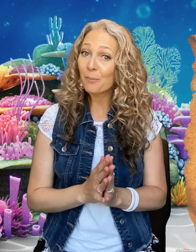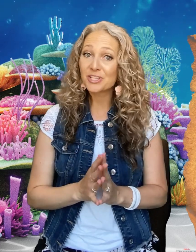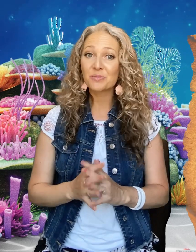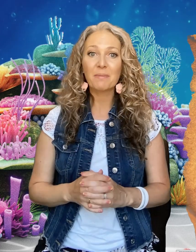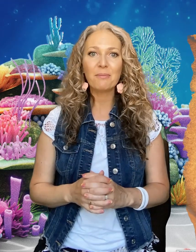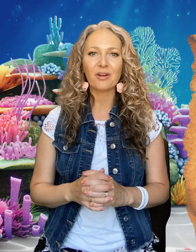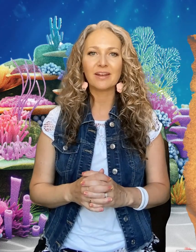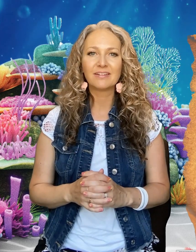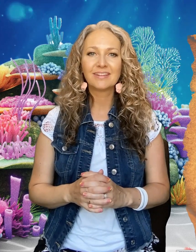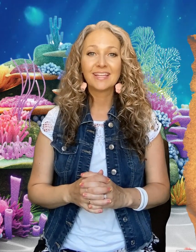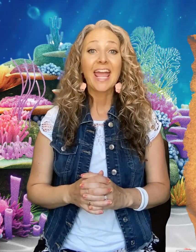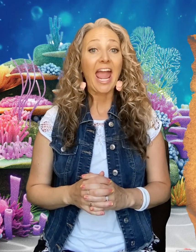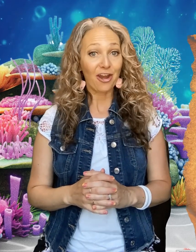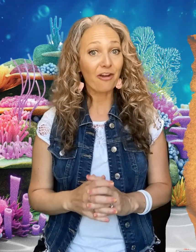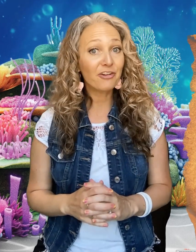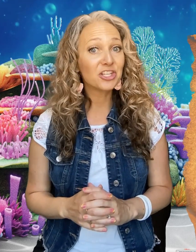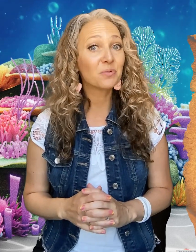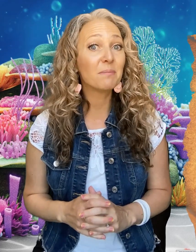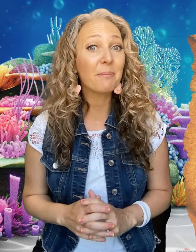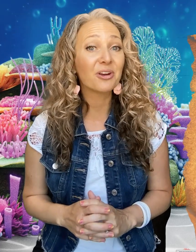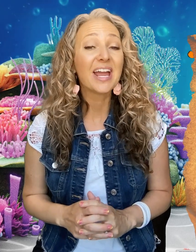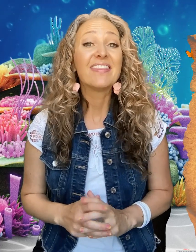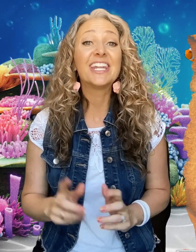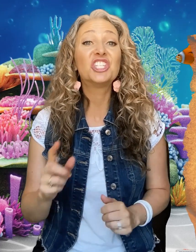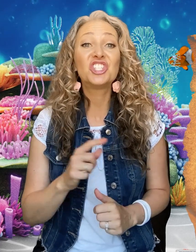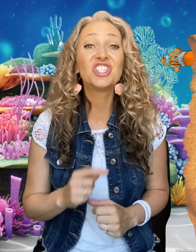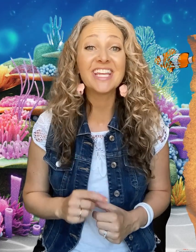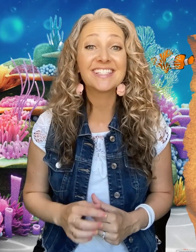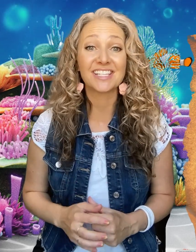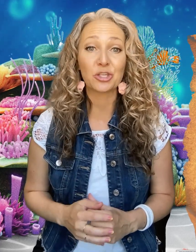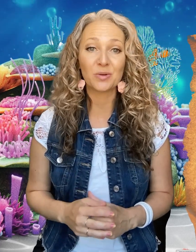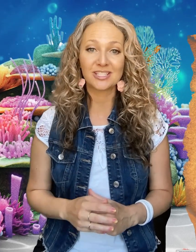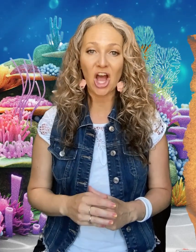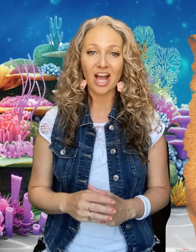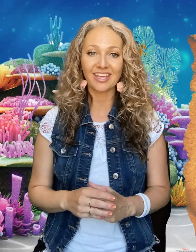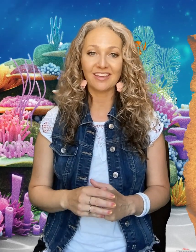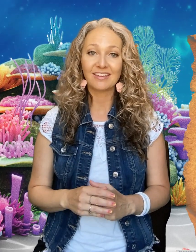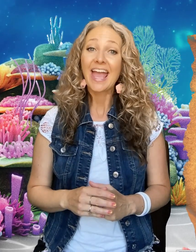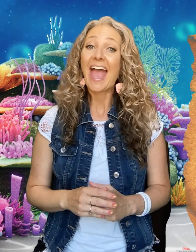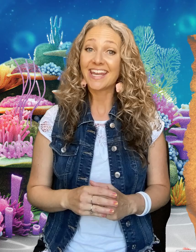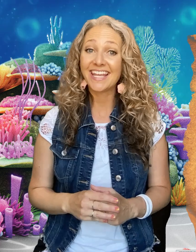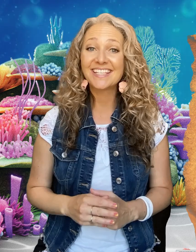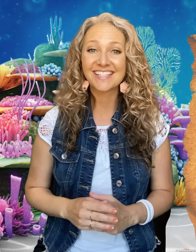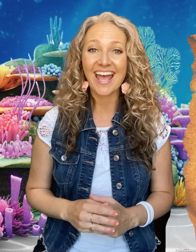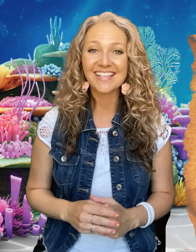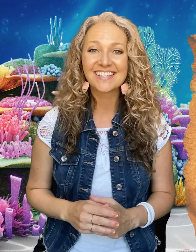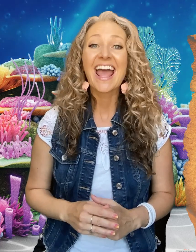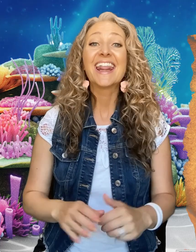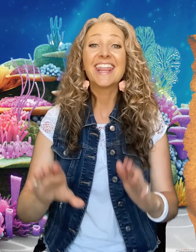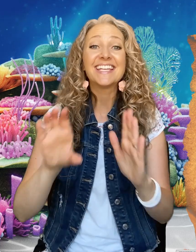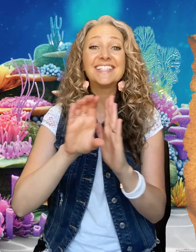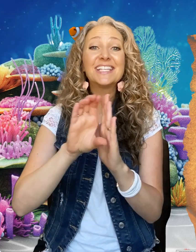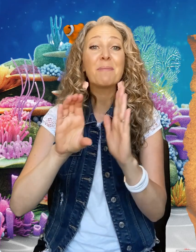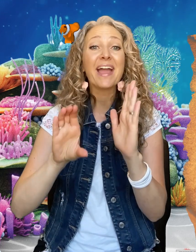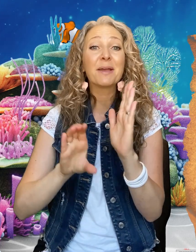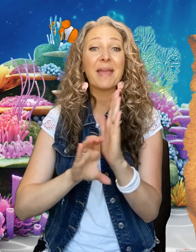us remember it. In our verse, remember that it's Jesus who is talking, and he says, "This is my